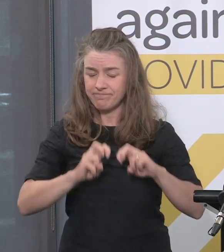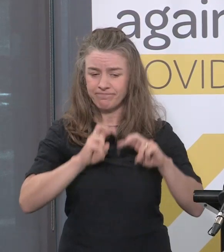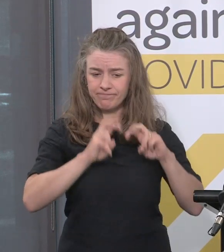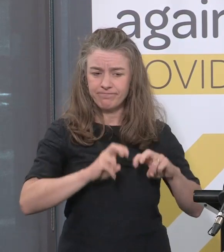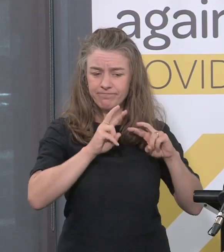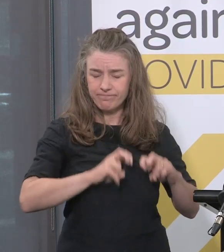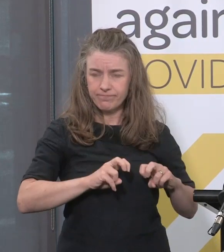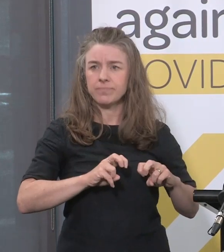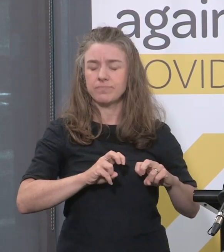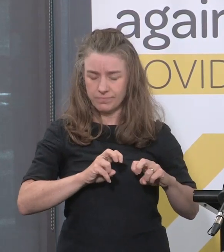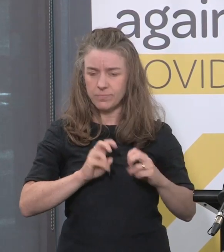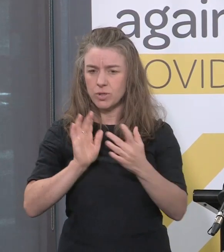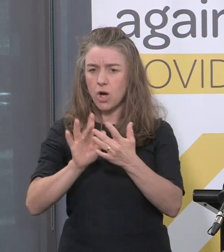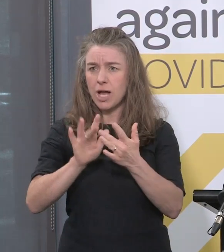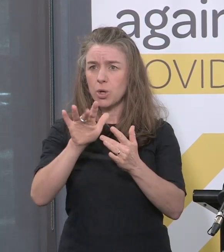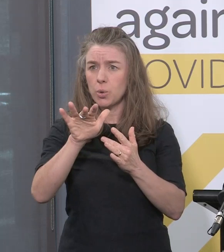contacts and isolate them.